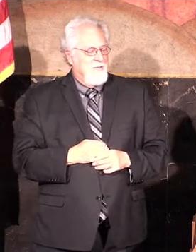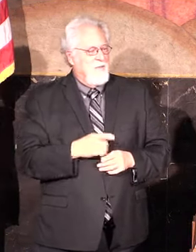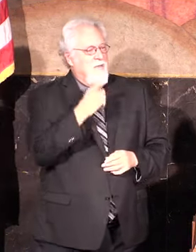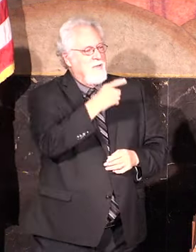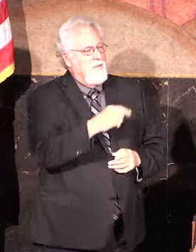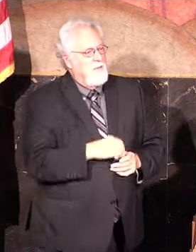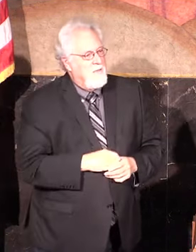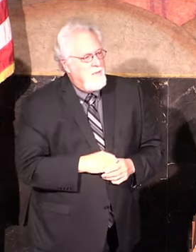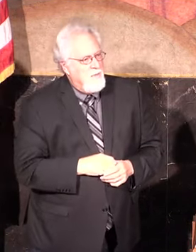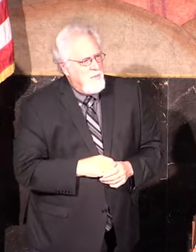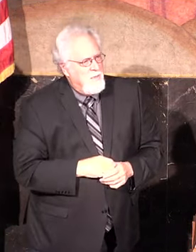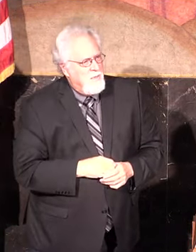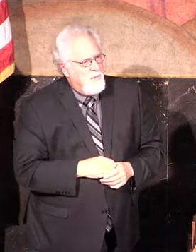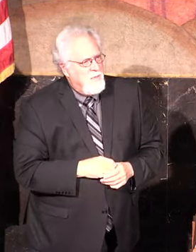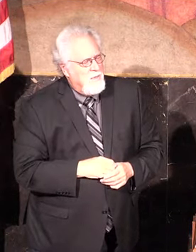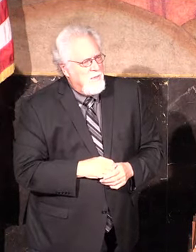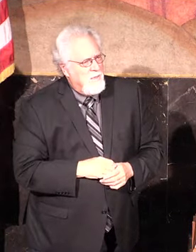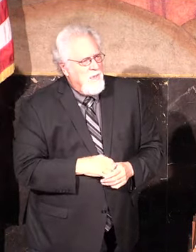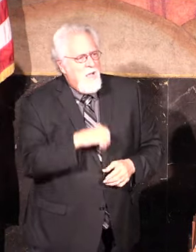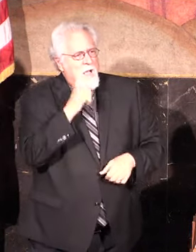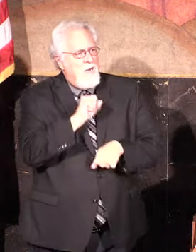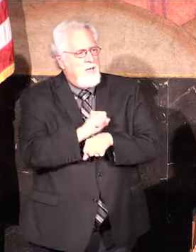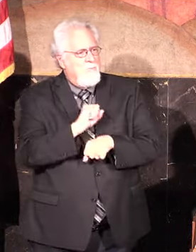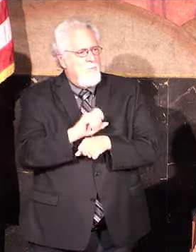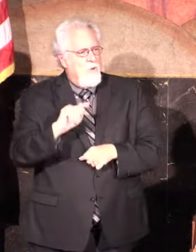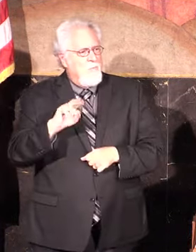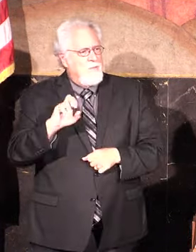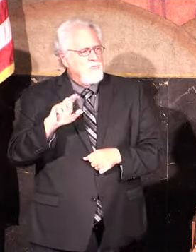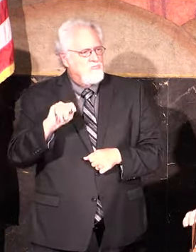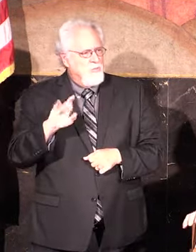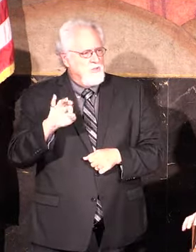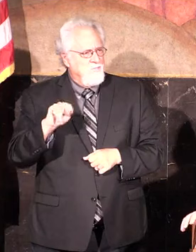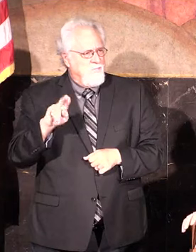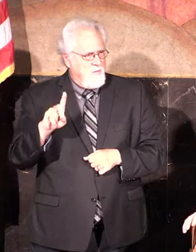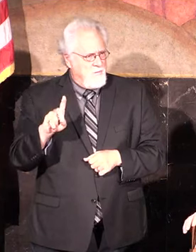Linda? On the unemployment trust fund and the solvency discussion,